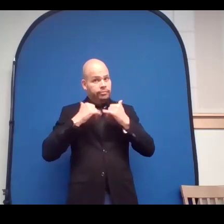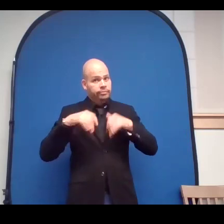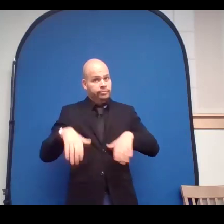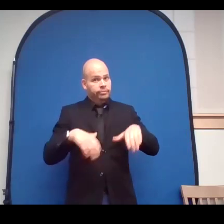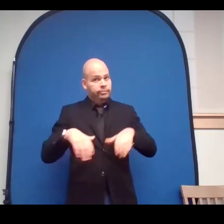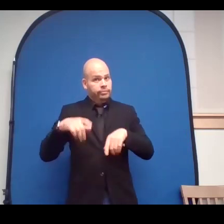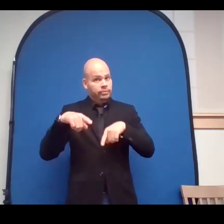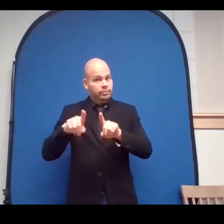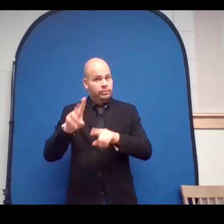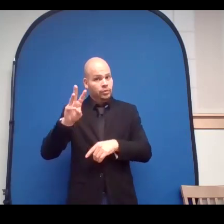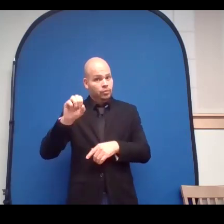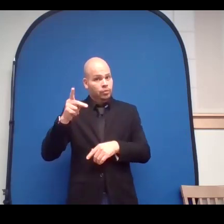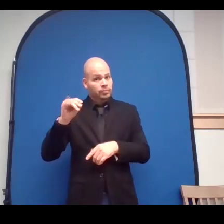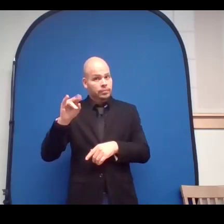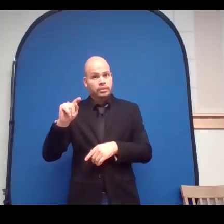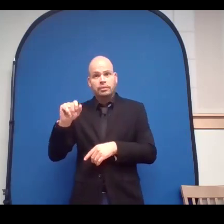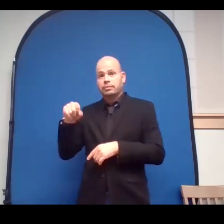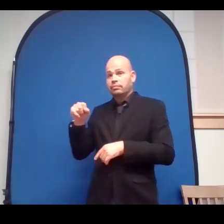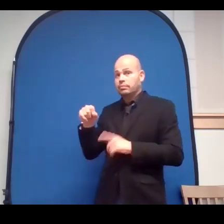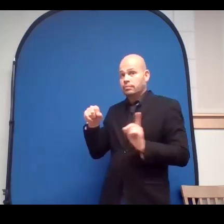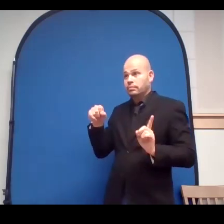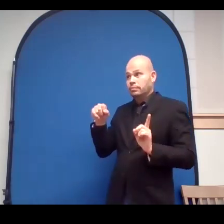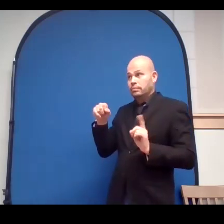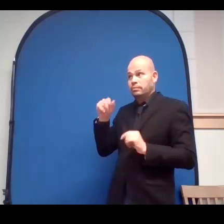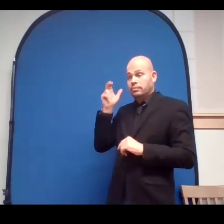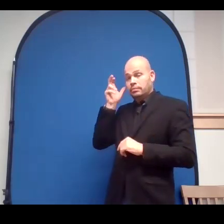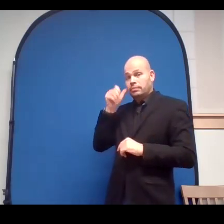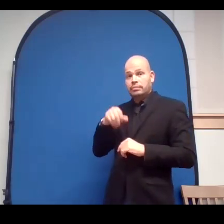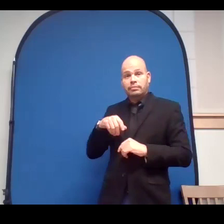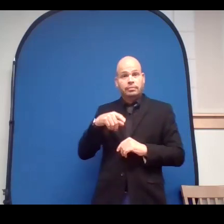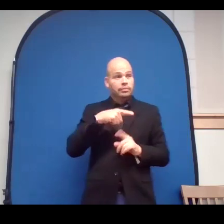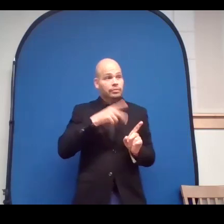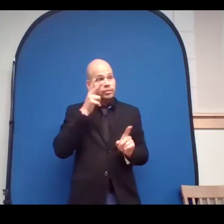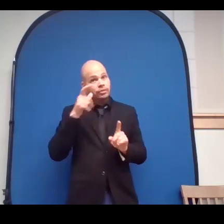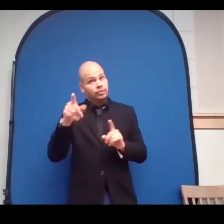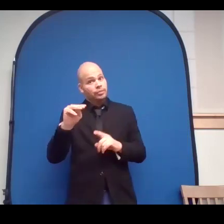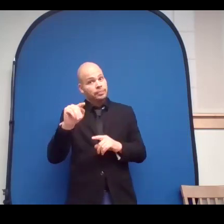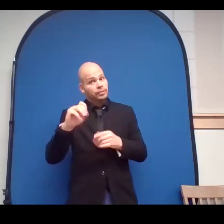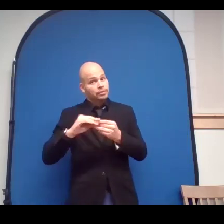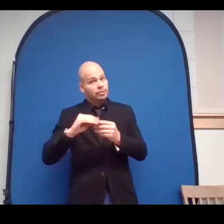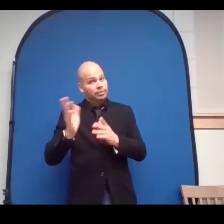Sergeant Mote's testimony today? I did, sir. Was it accurate regarding how you learned